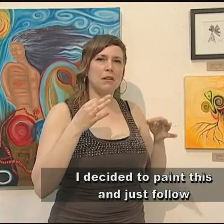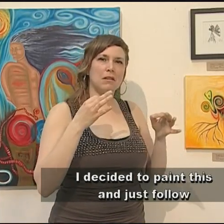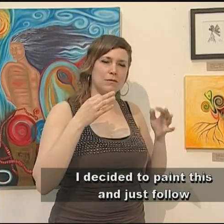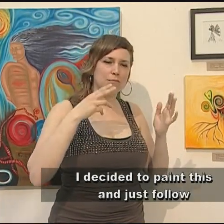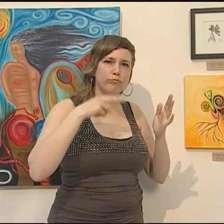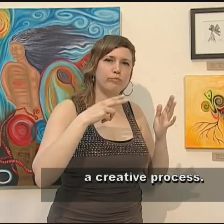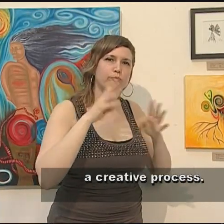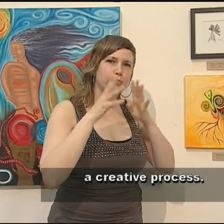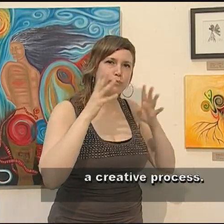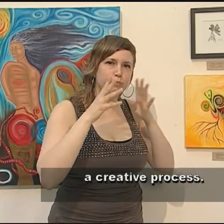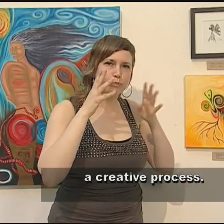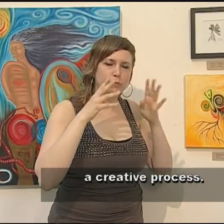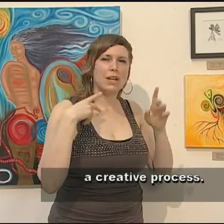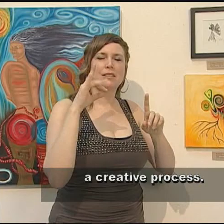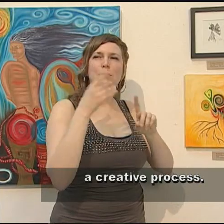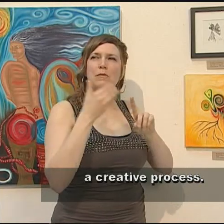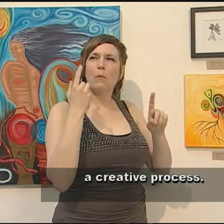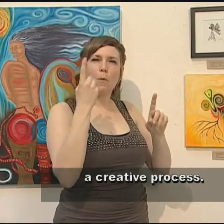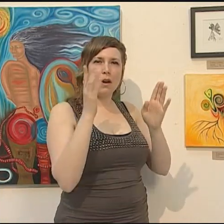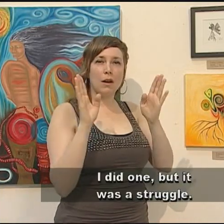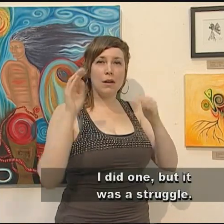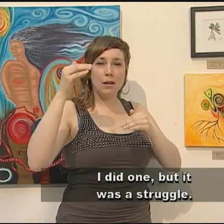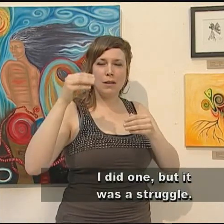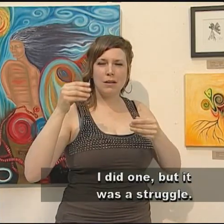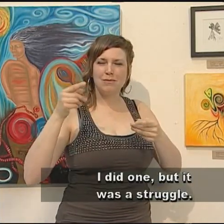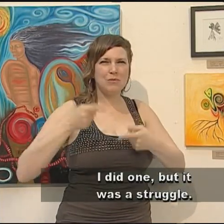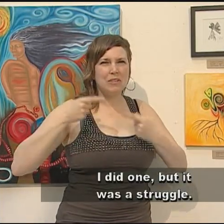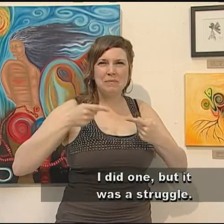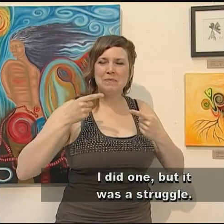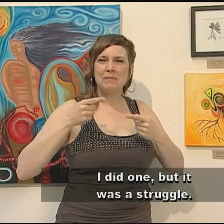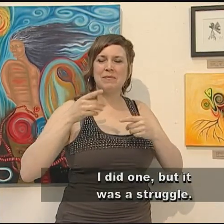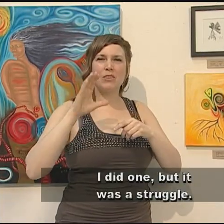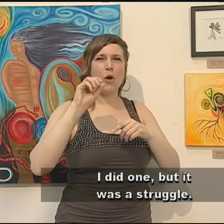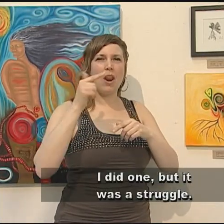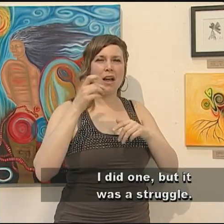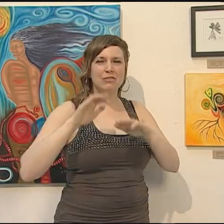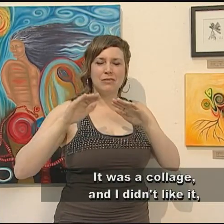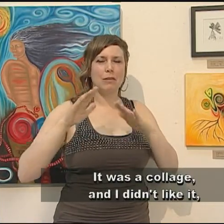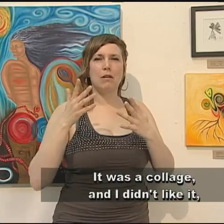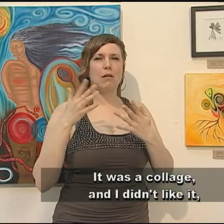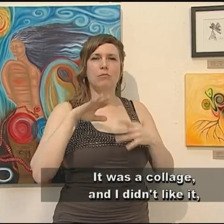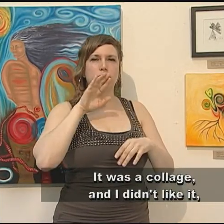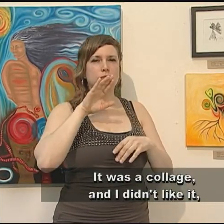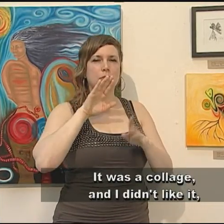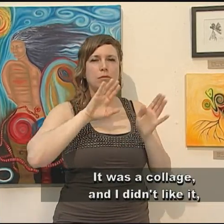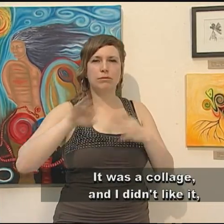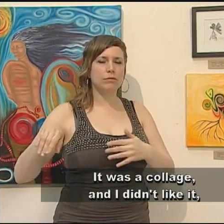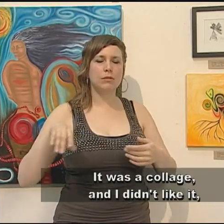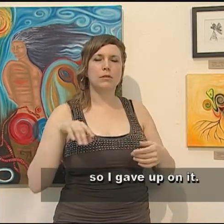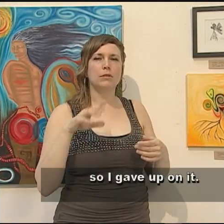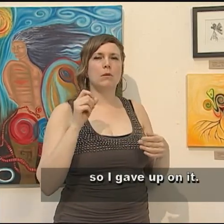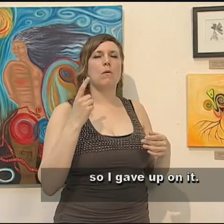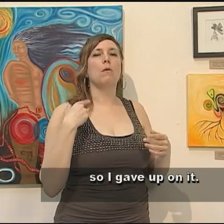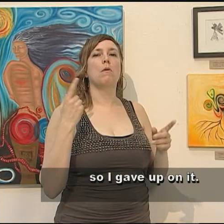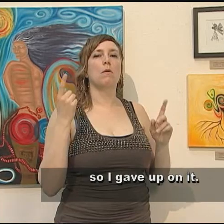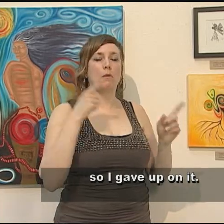this and just follow a creative process. I did one, but it was a struggle. It was a collage and I didn't like it, so I gave up on